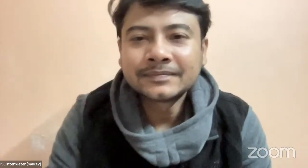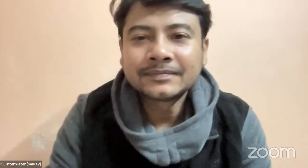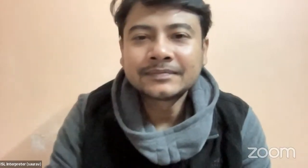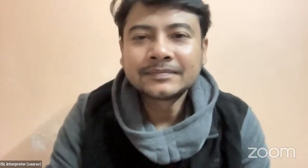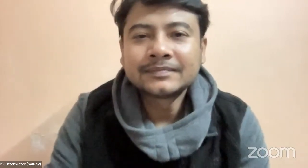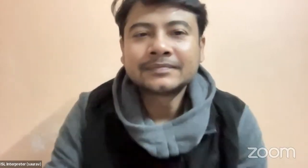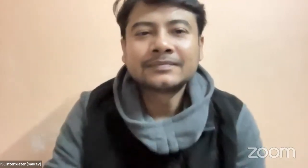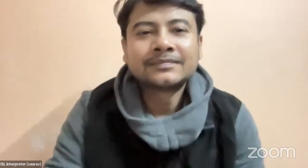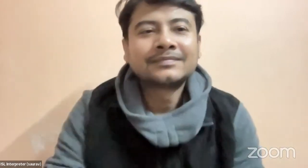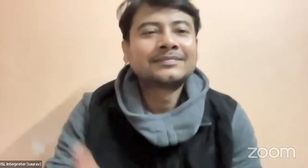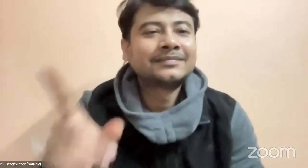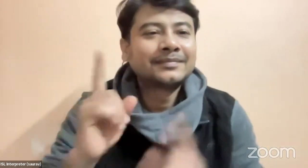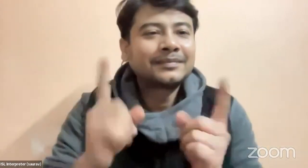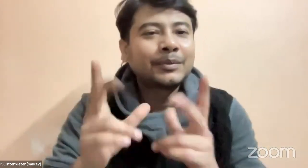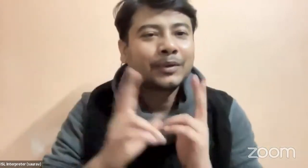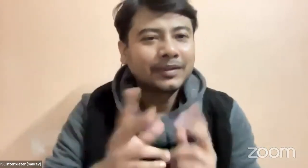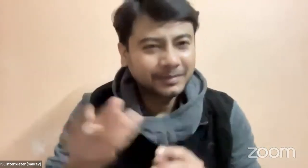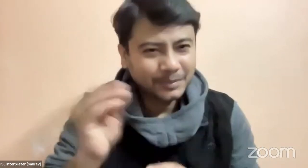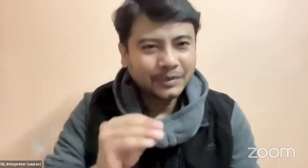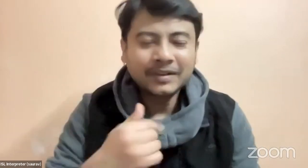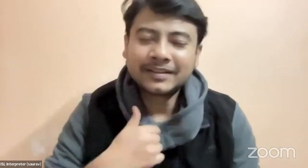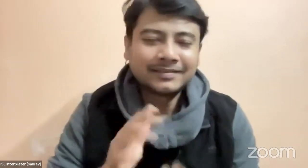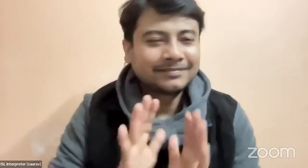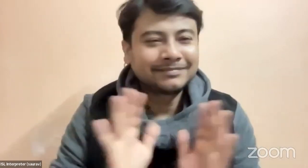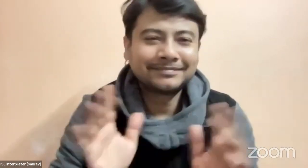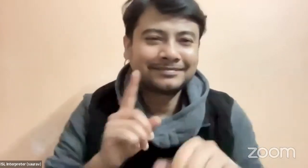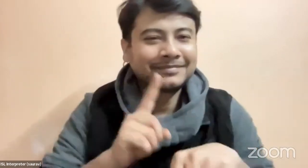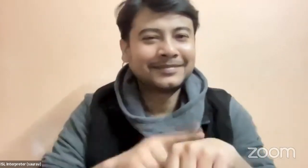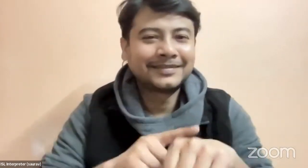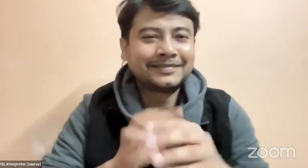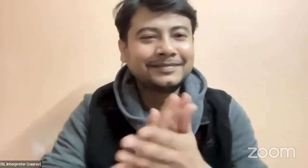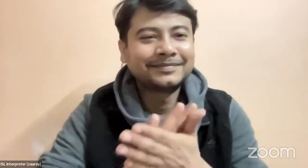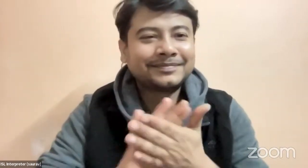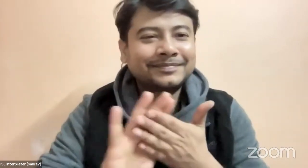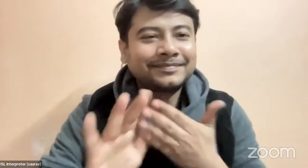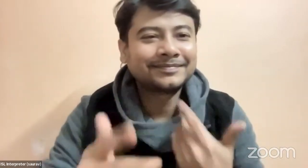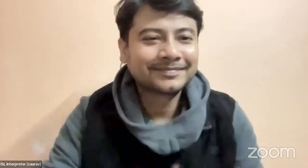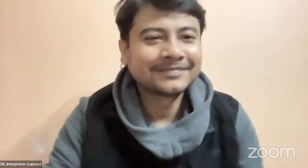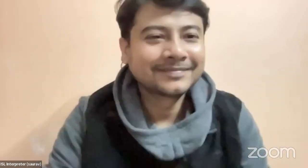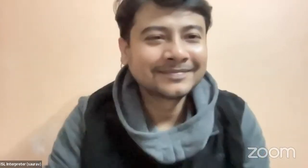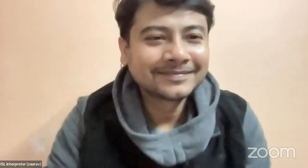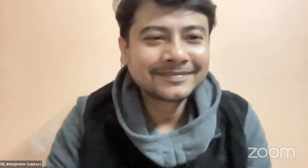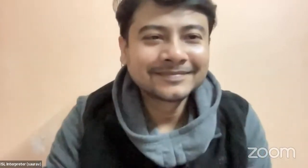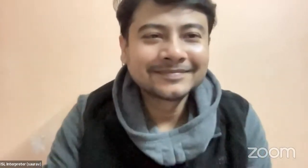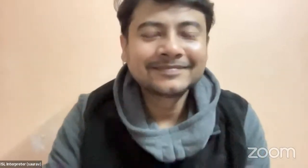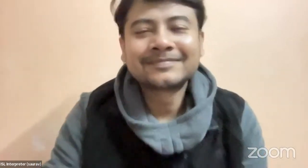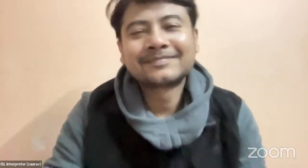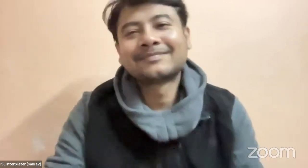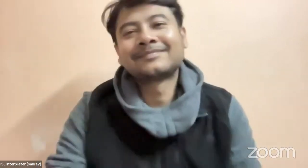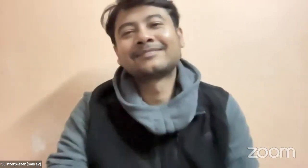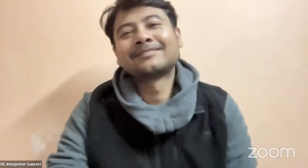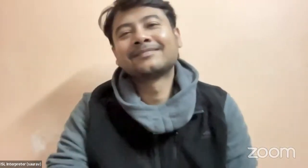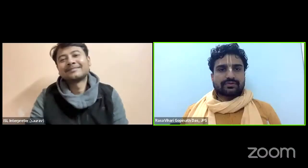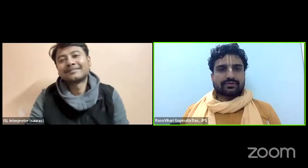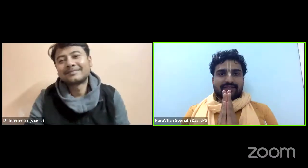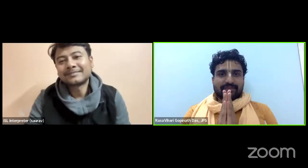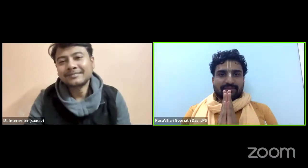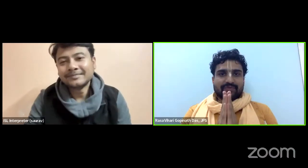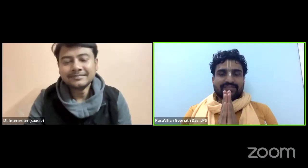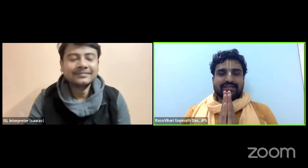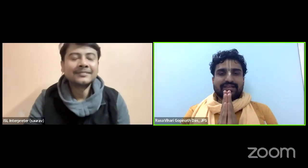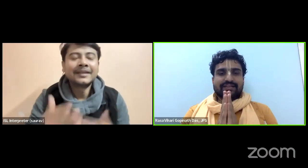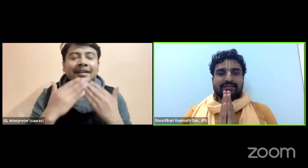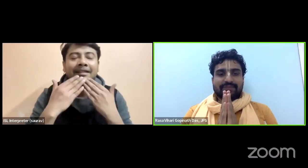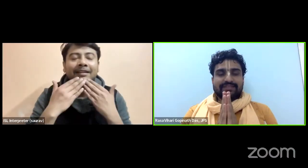Okay. Thank you very much. Hare Krishna, all of you. Let's meet next session again. And